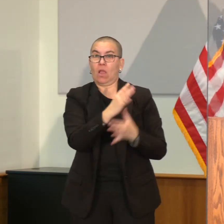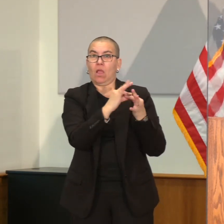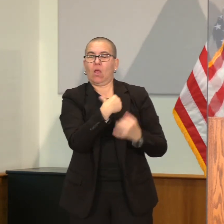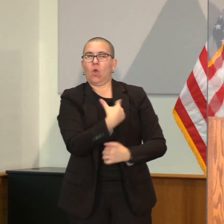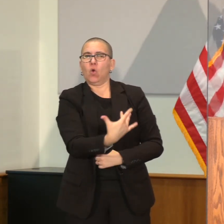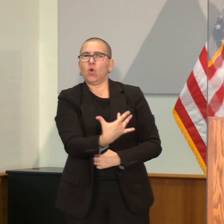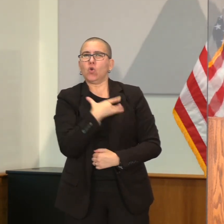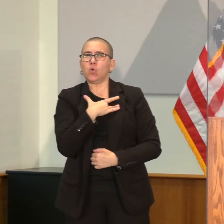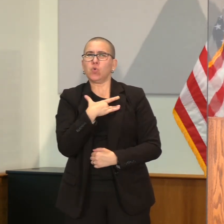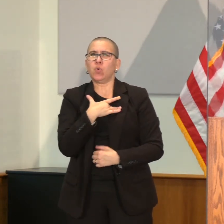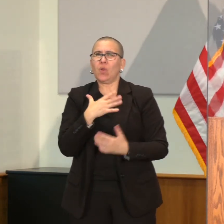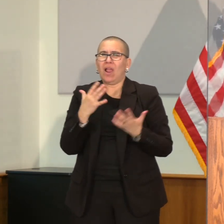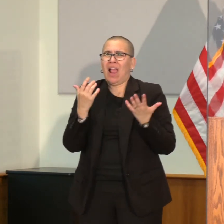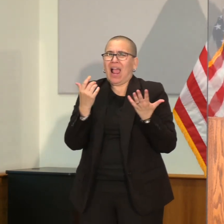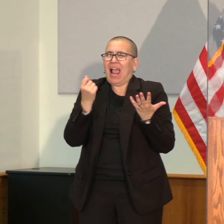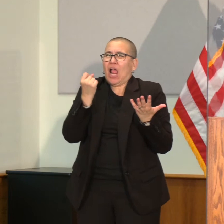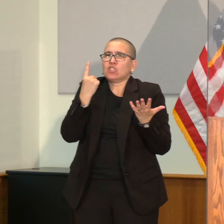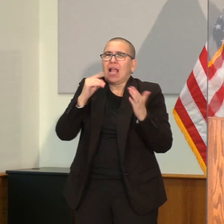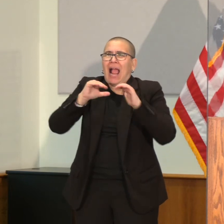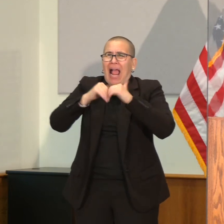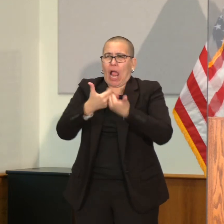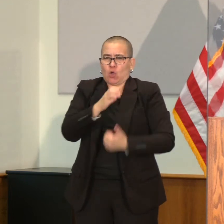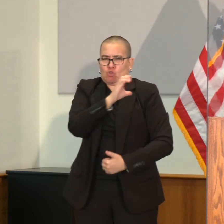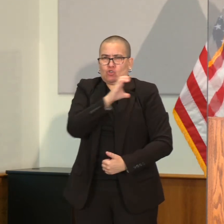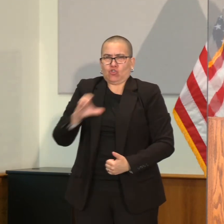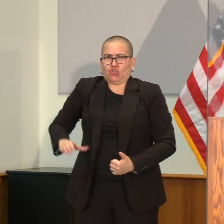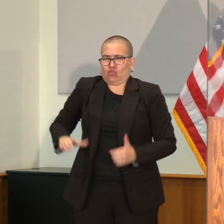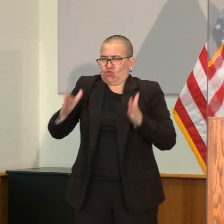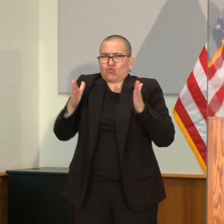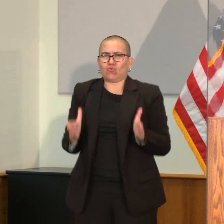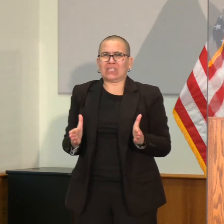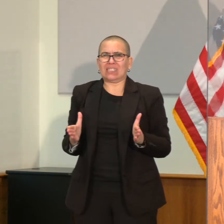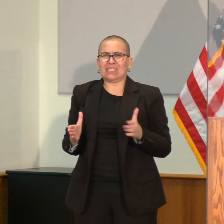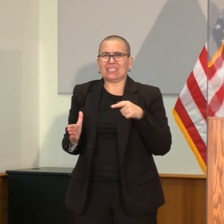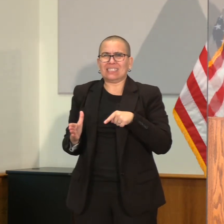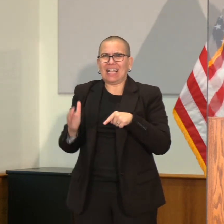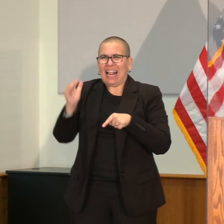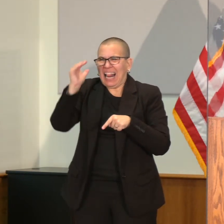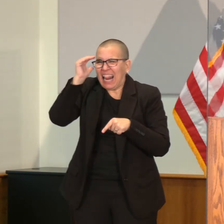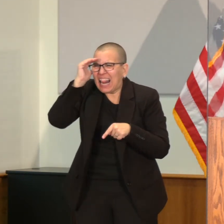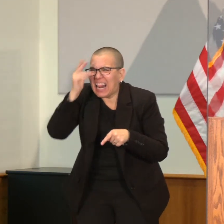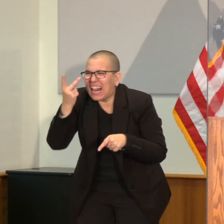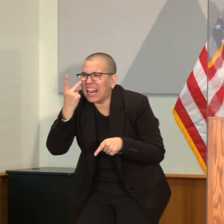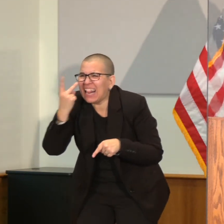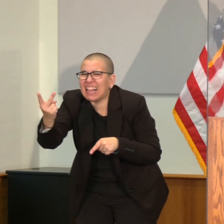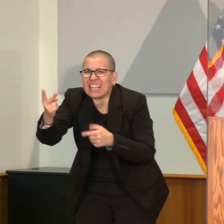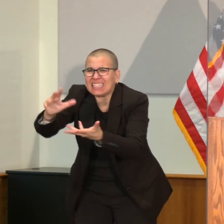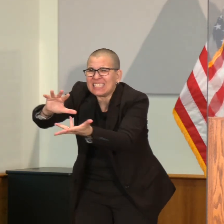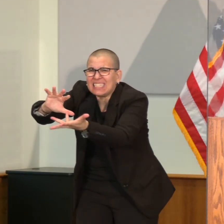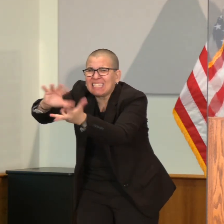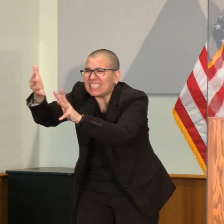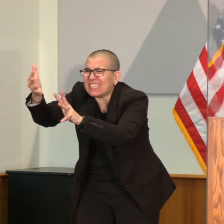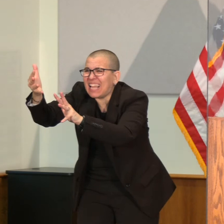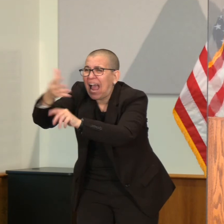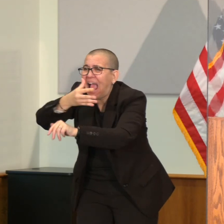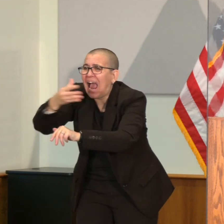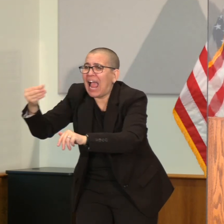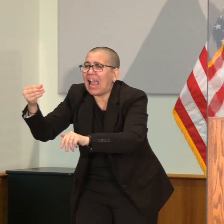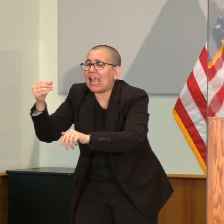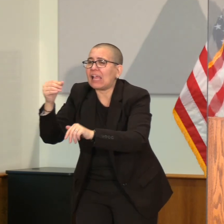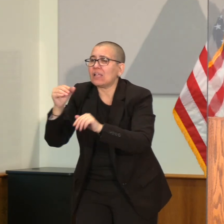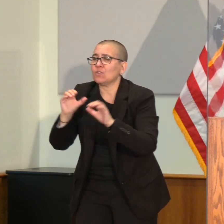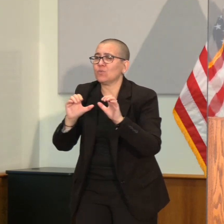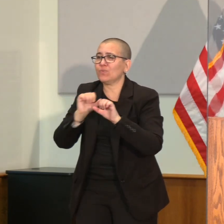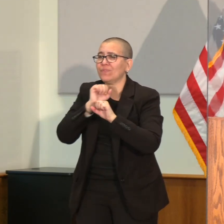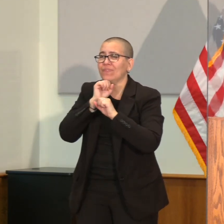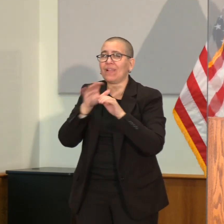Christian person cannot listen to what's going on and do something about it. And my first reaction was, well, I'm a Christian man,